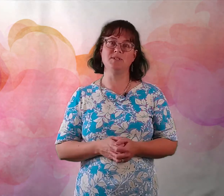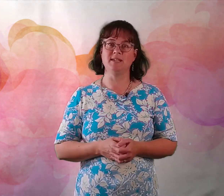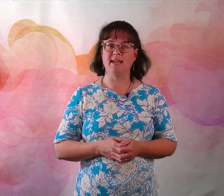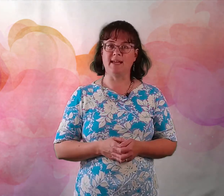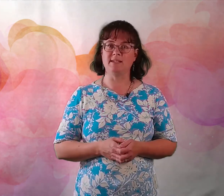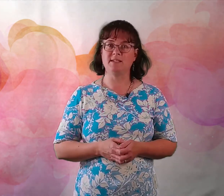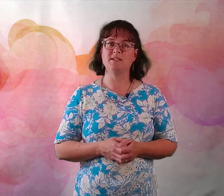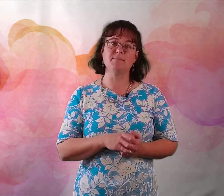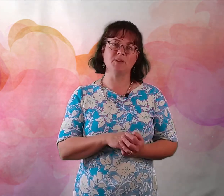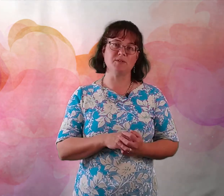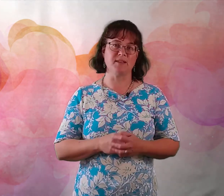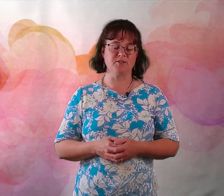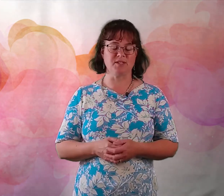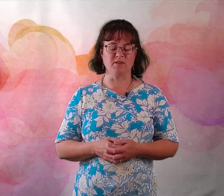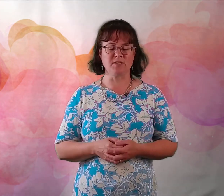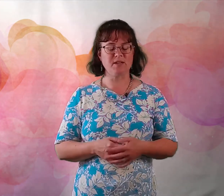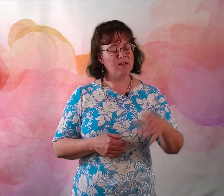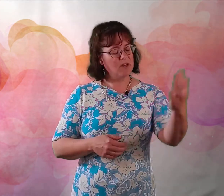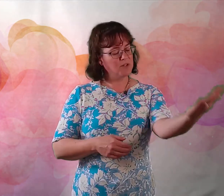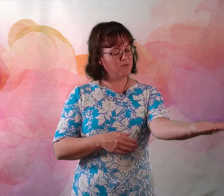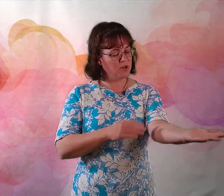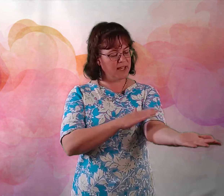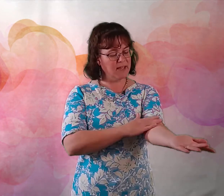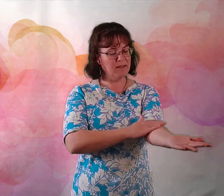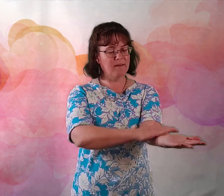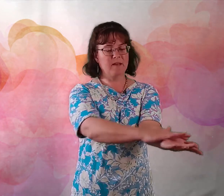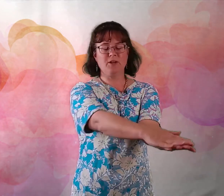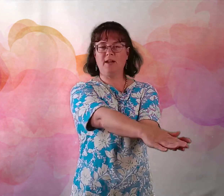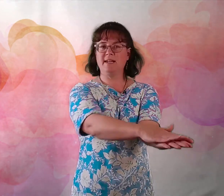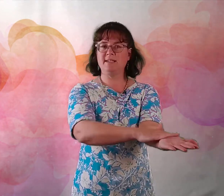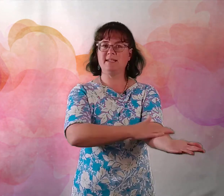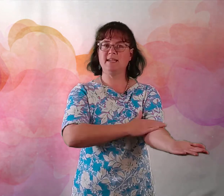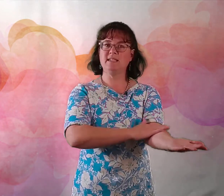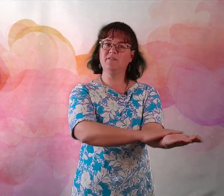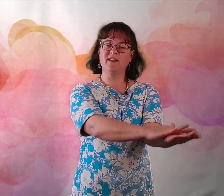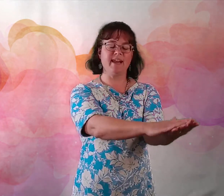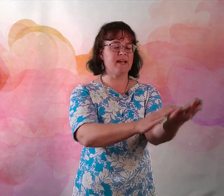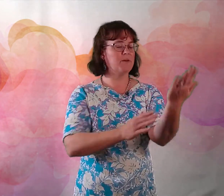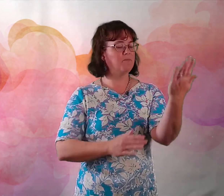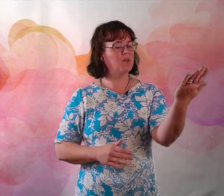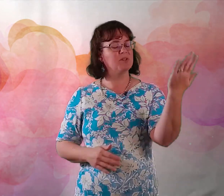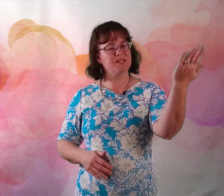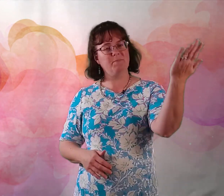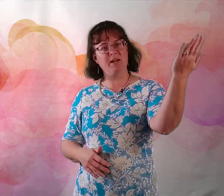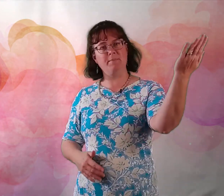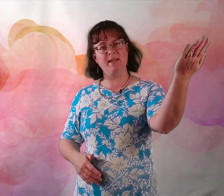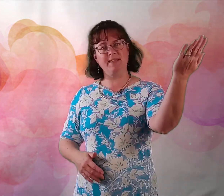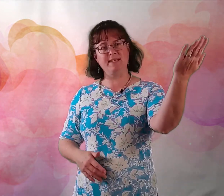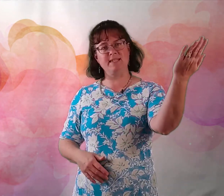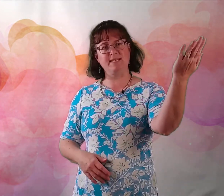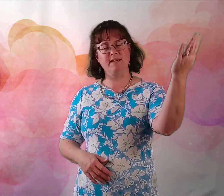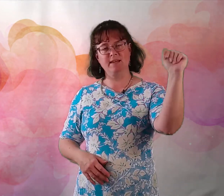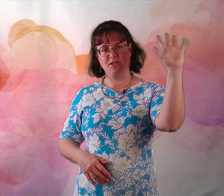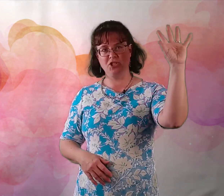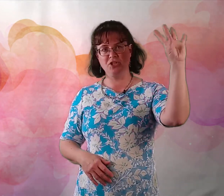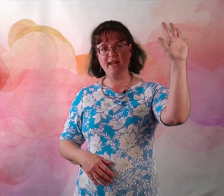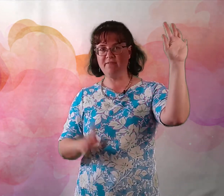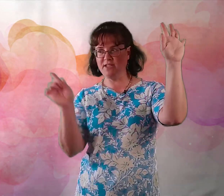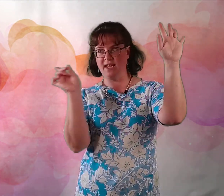in yet to some of those other songs. So for King, your hand is nice and flat out, and you're going to tip it up like this. This is your left hand,